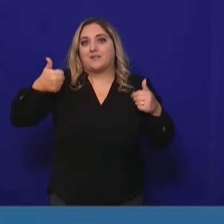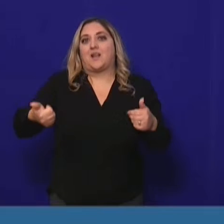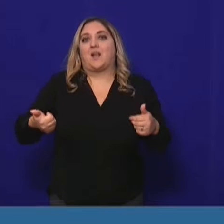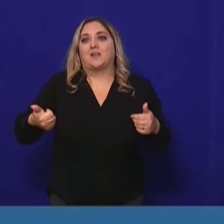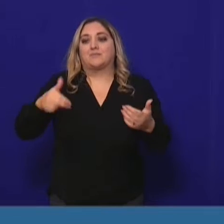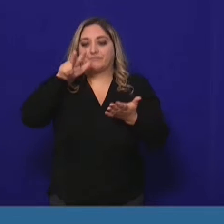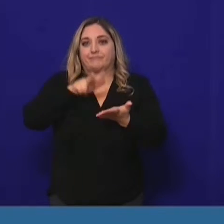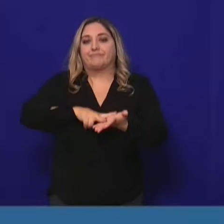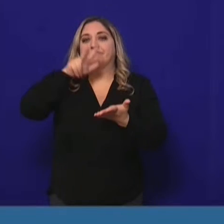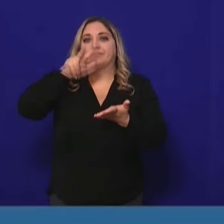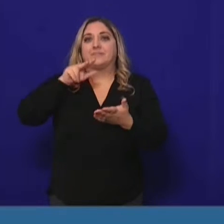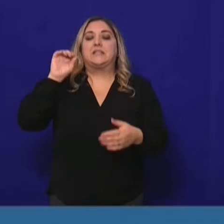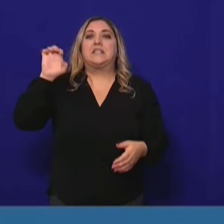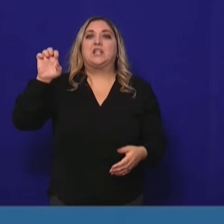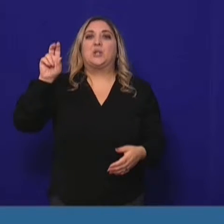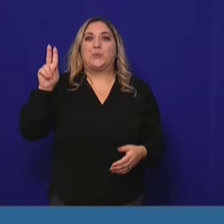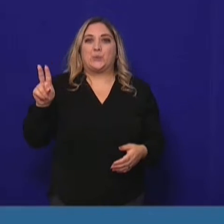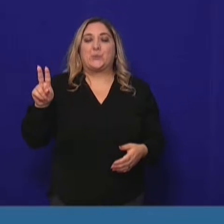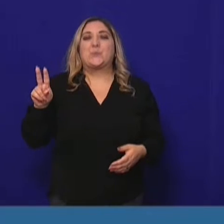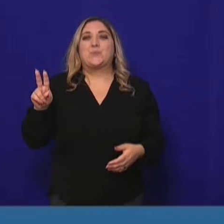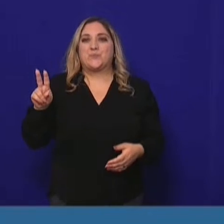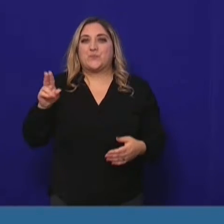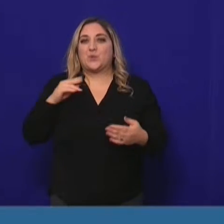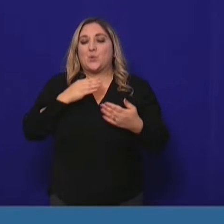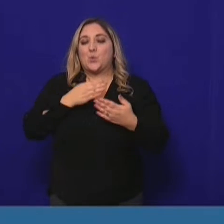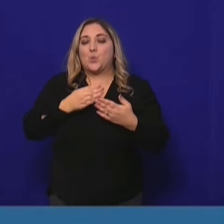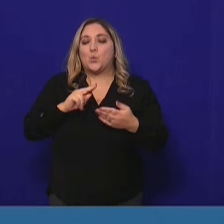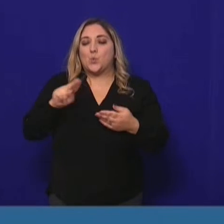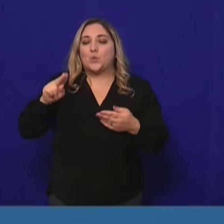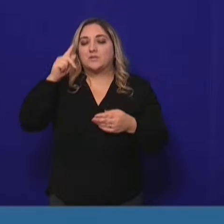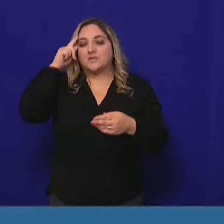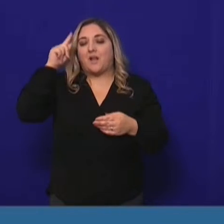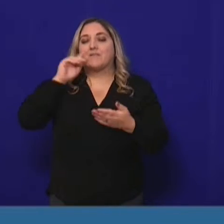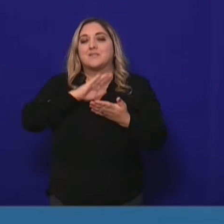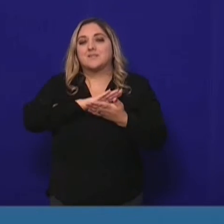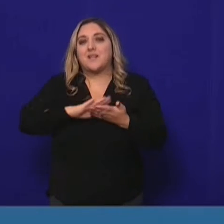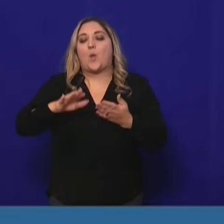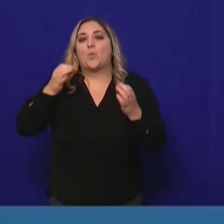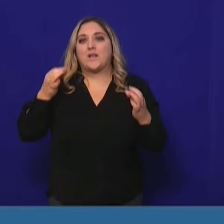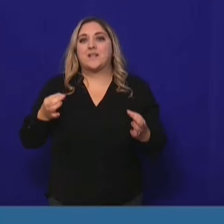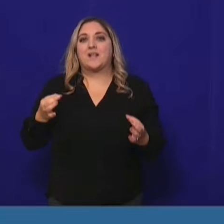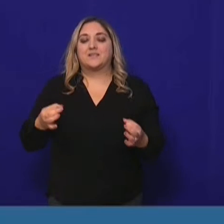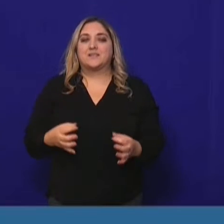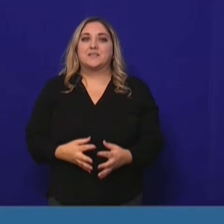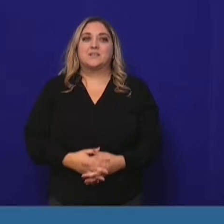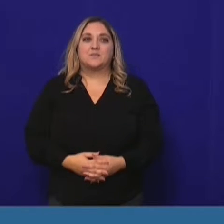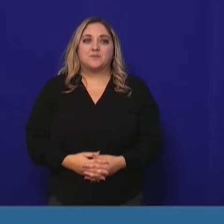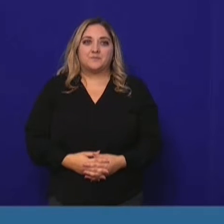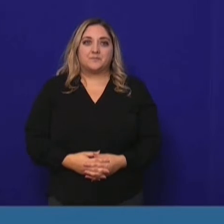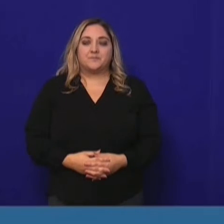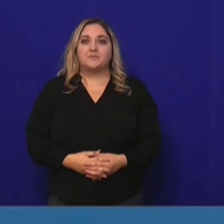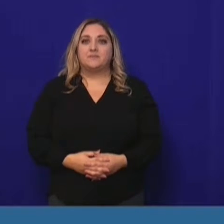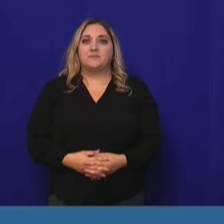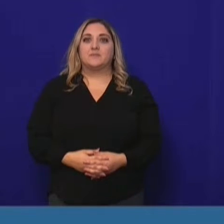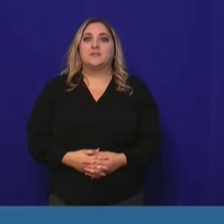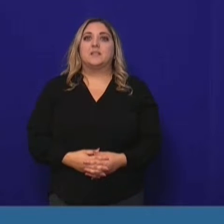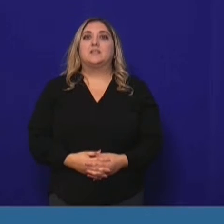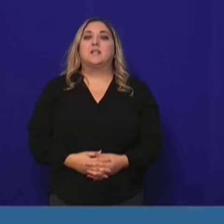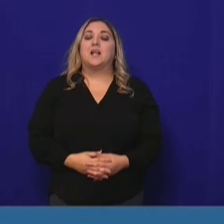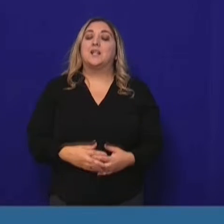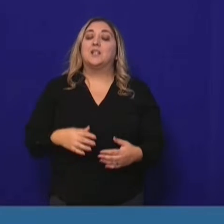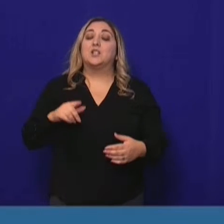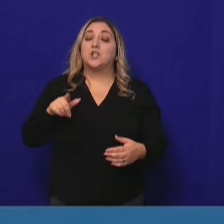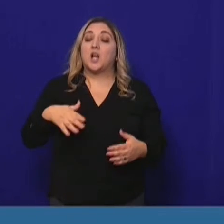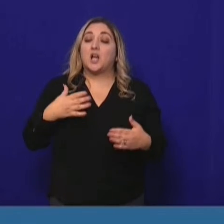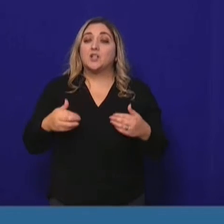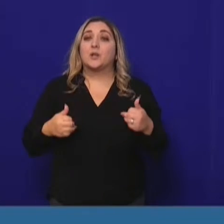aħna jkollna l-komunika wkoll mill-Unjoni Ewropea u anke meta ikunu ġejjin propju dan il-vaccines. Punt importanti li